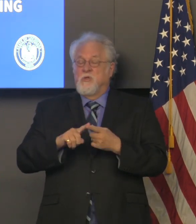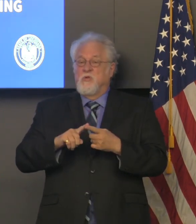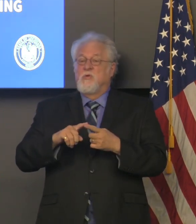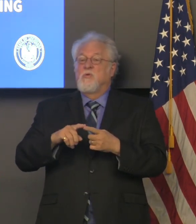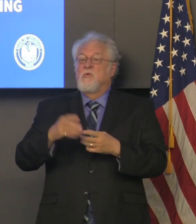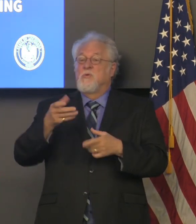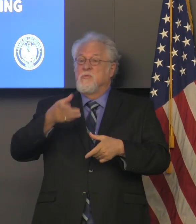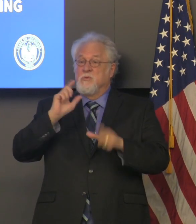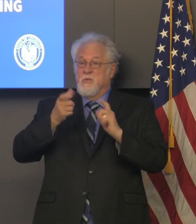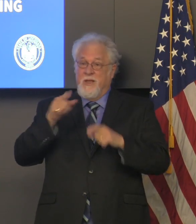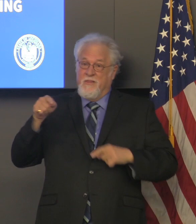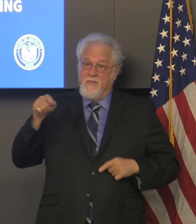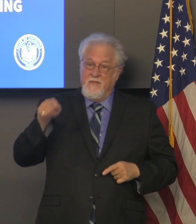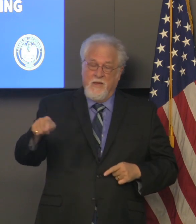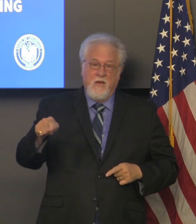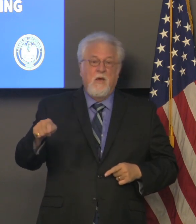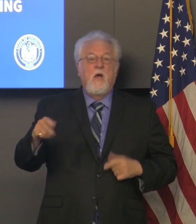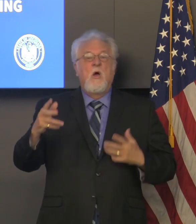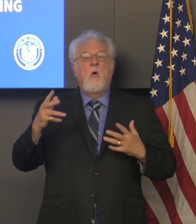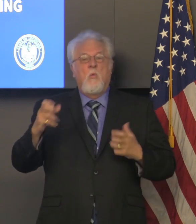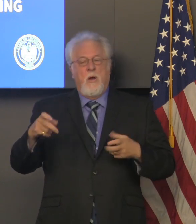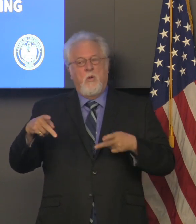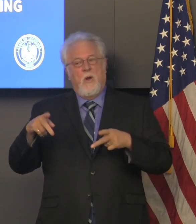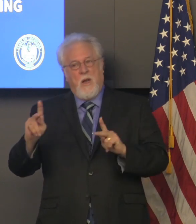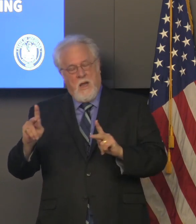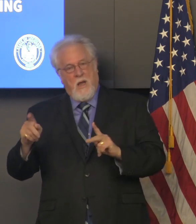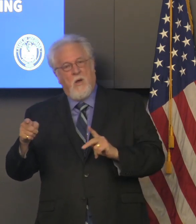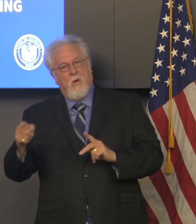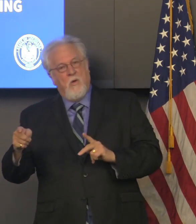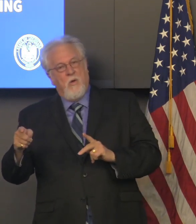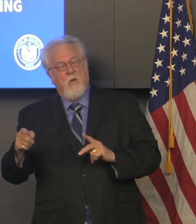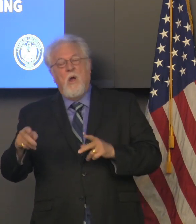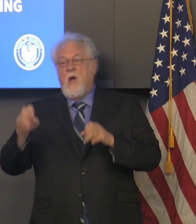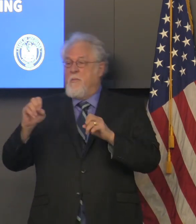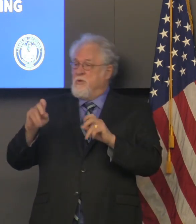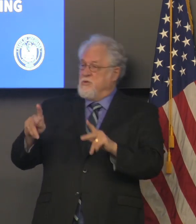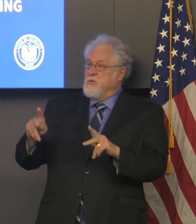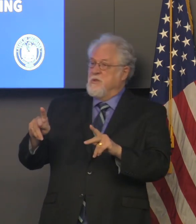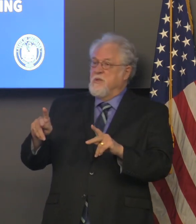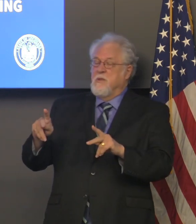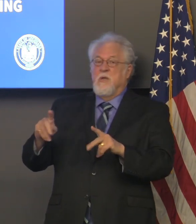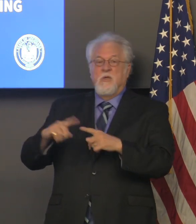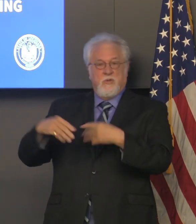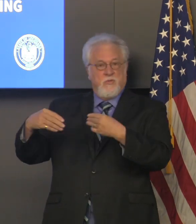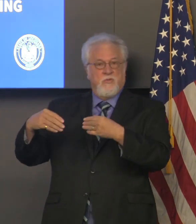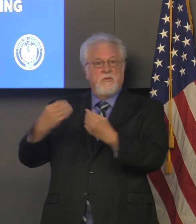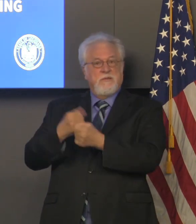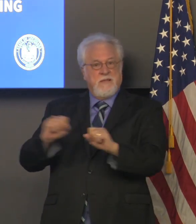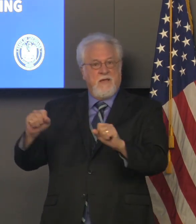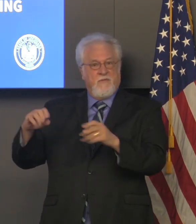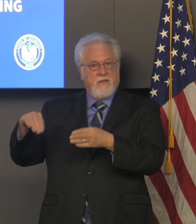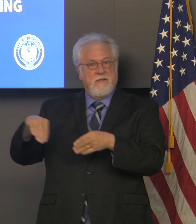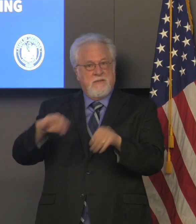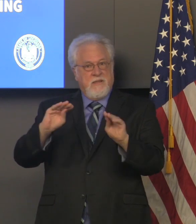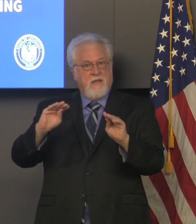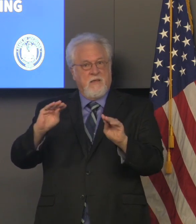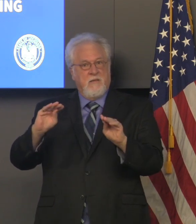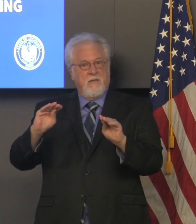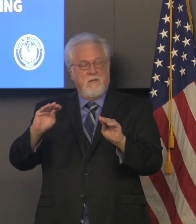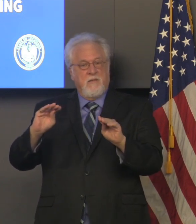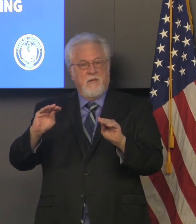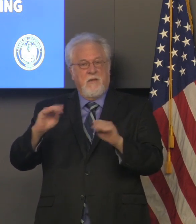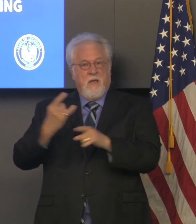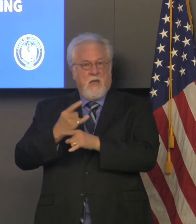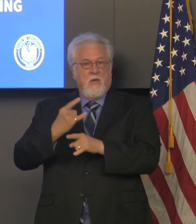consumption, and so we wanted to allow them every opportunity to safely engage in business